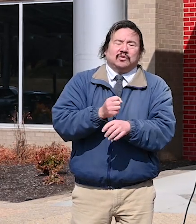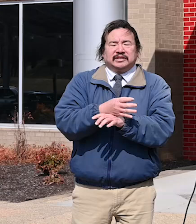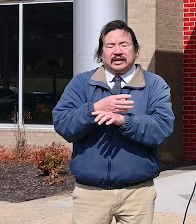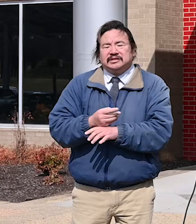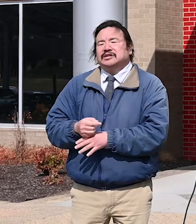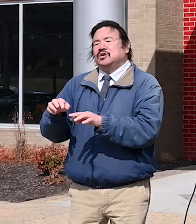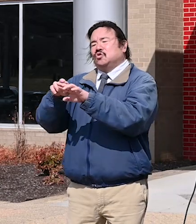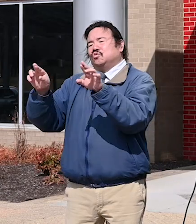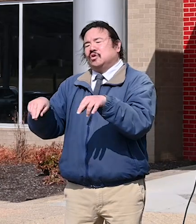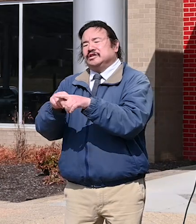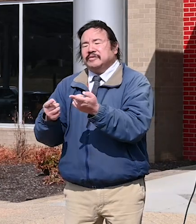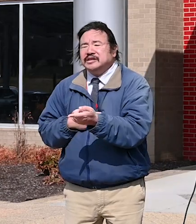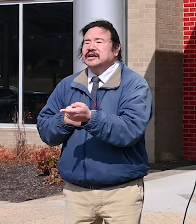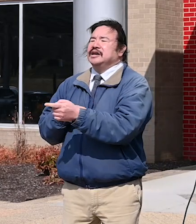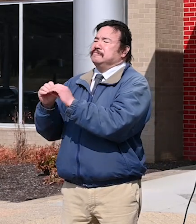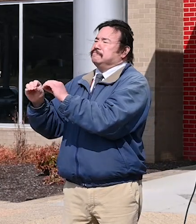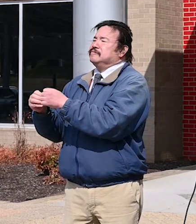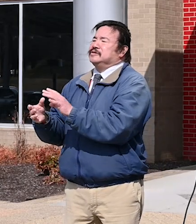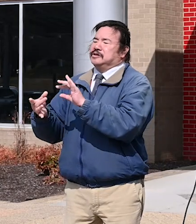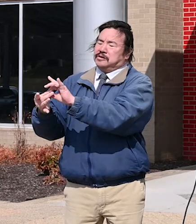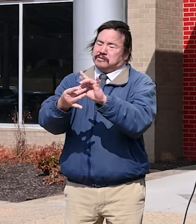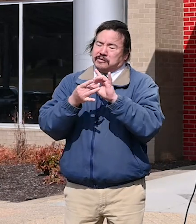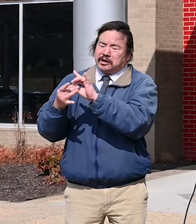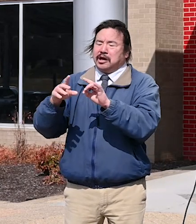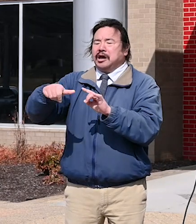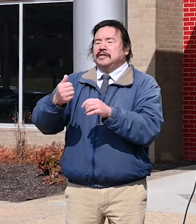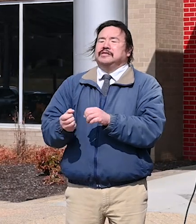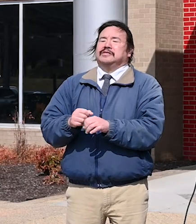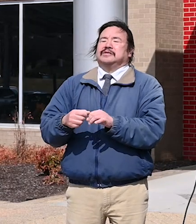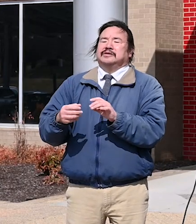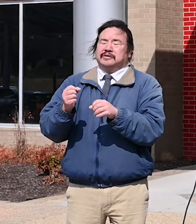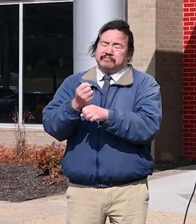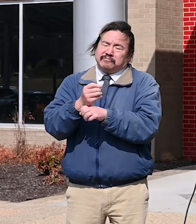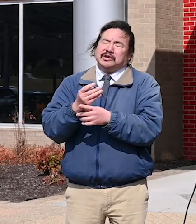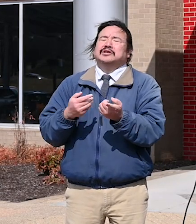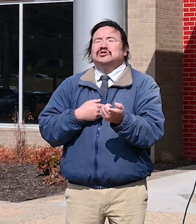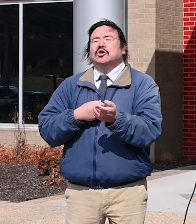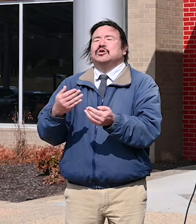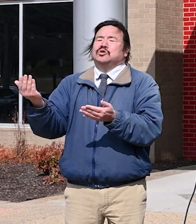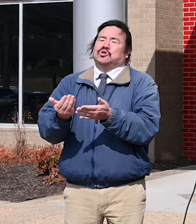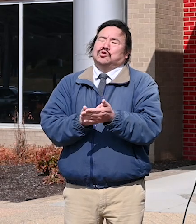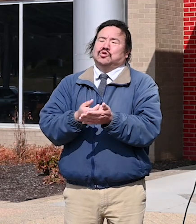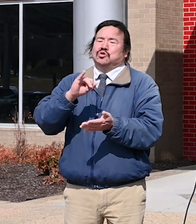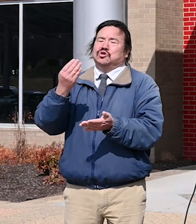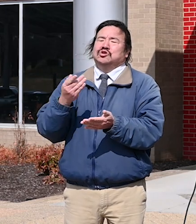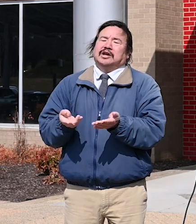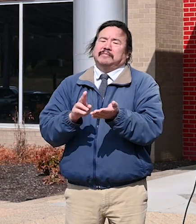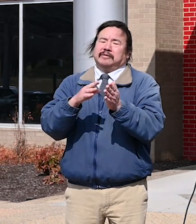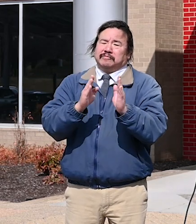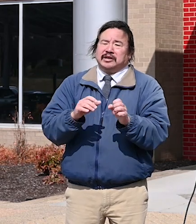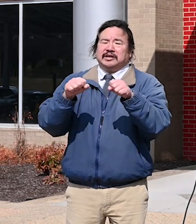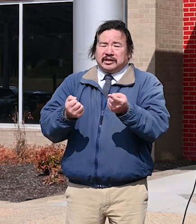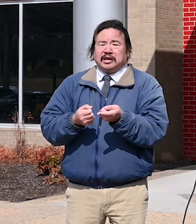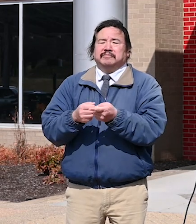and tutorials to leverage LinkedIn and other social media platforms so new job applicants are prepared